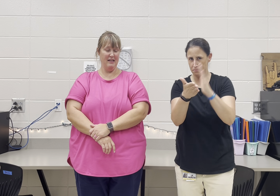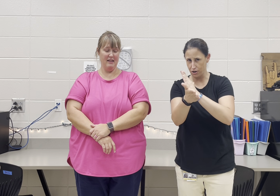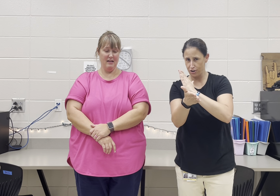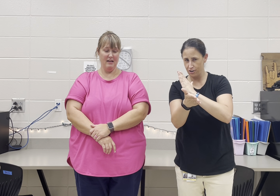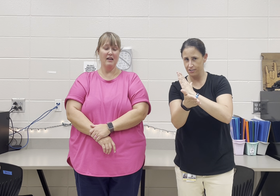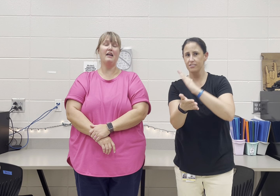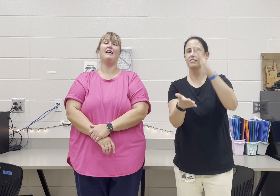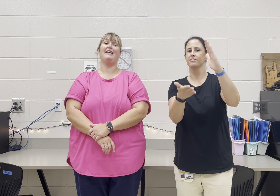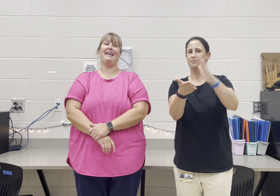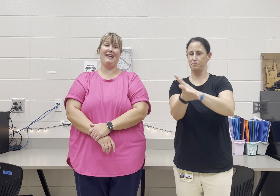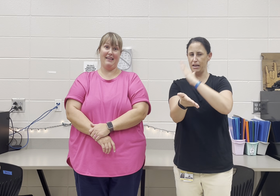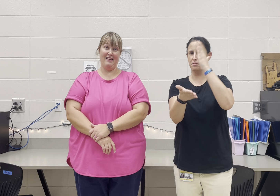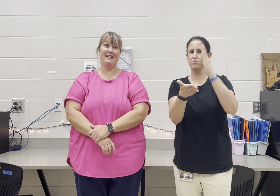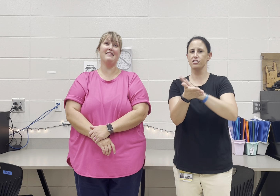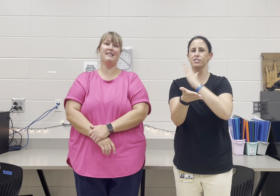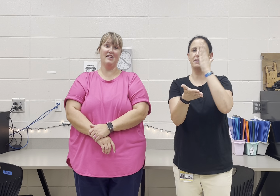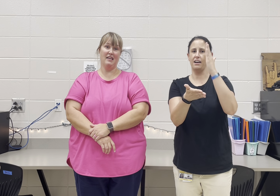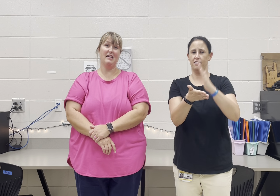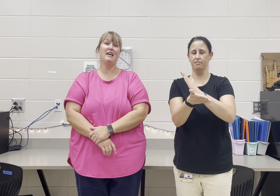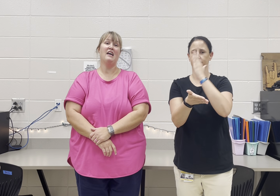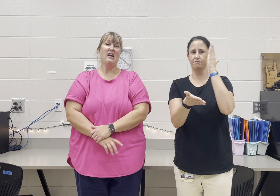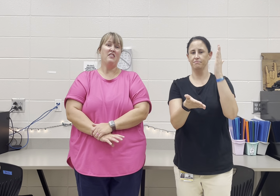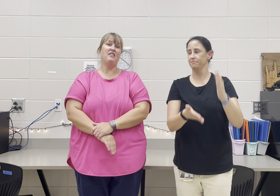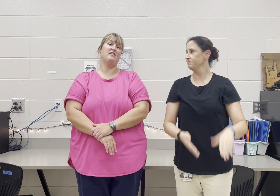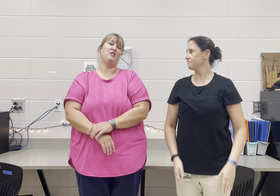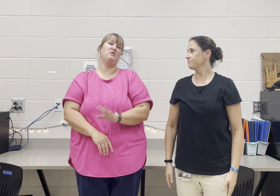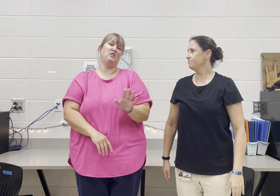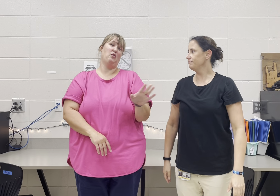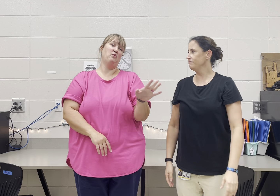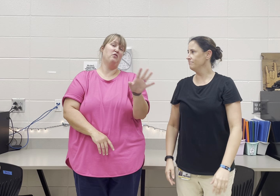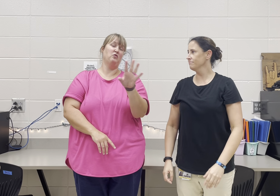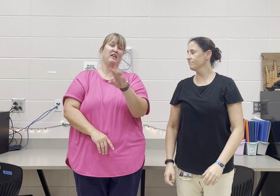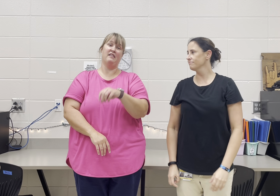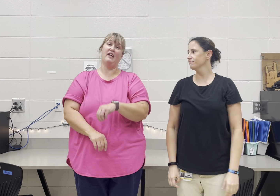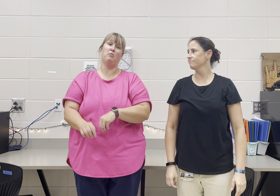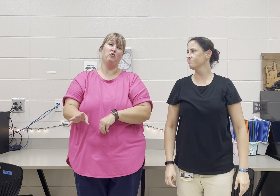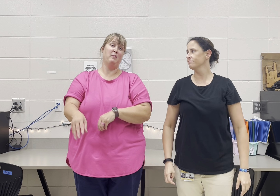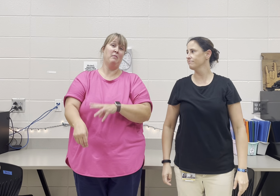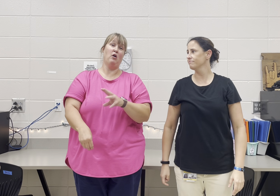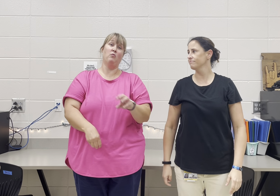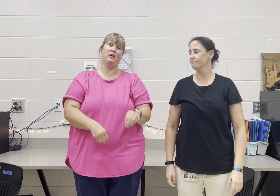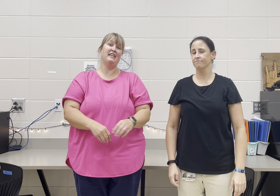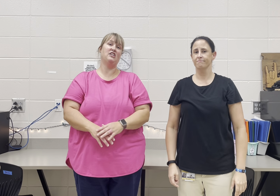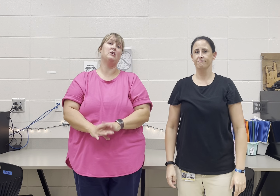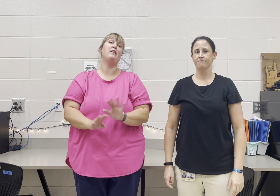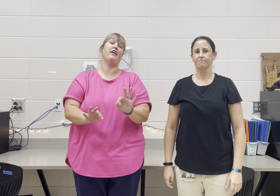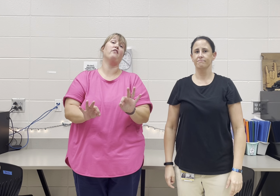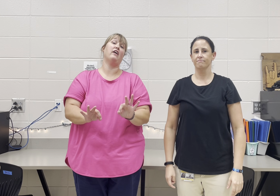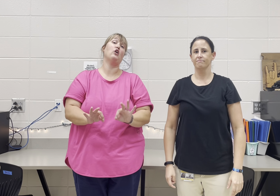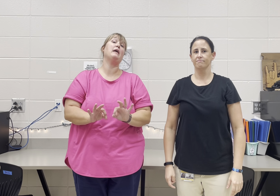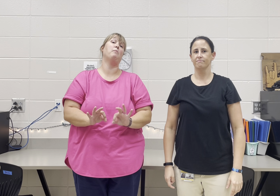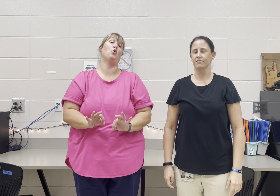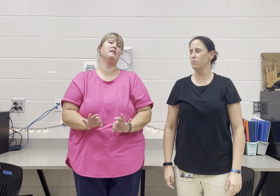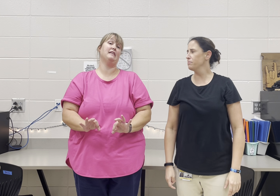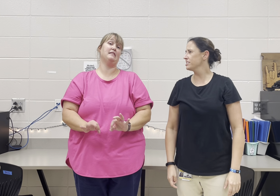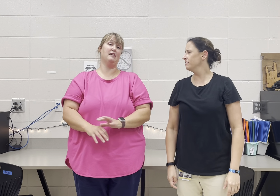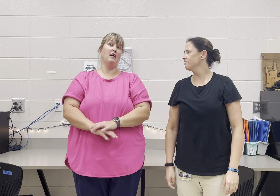paper. Paper brushes back. Those beautiful things like movement, palm orientation, they're very important. Mopsin?